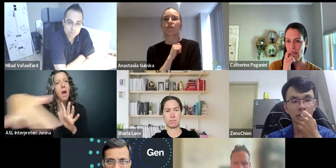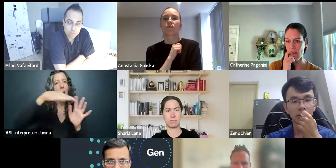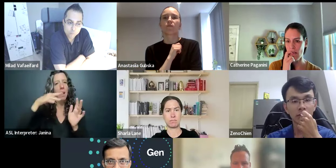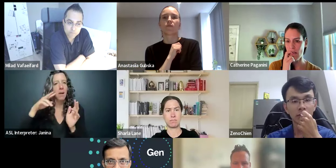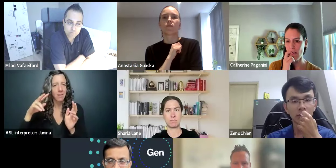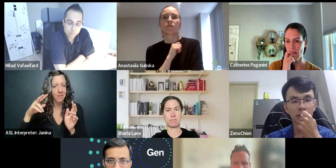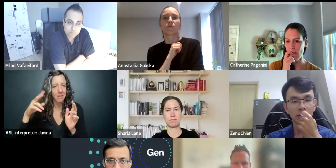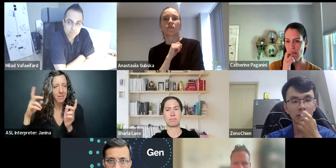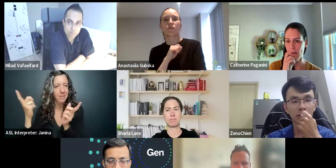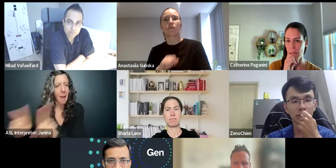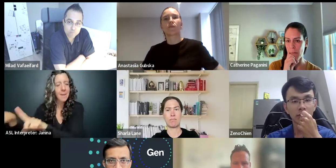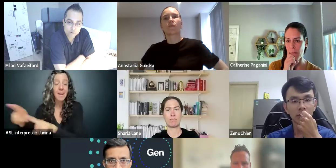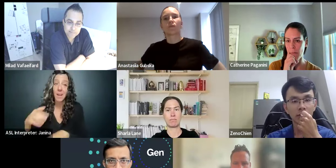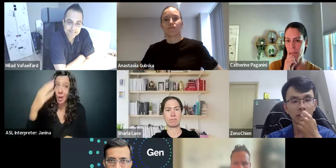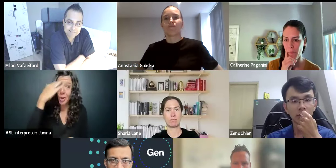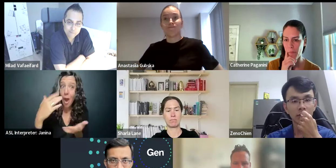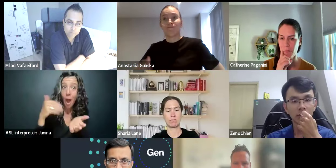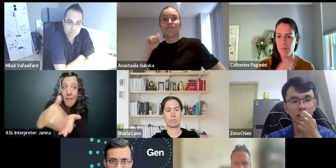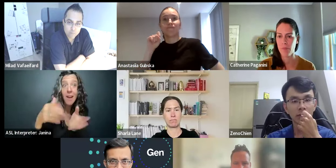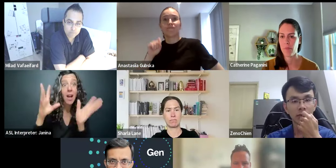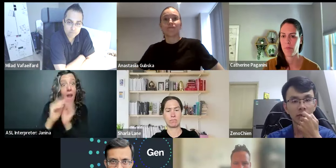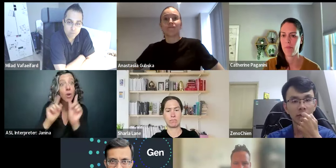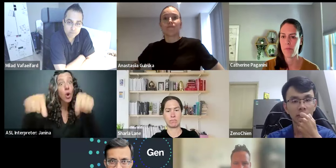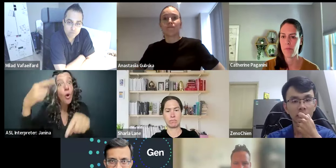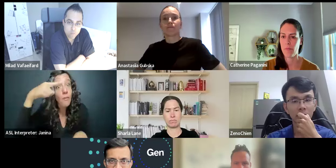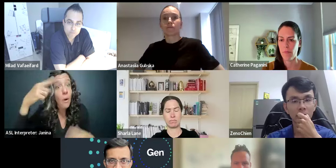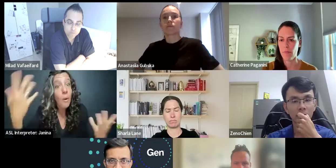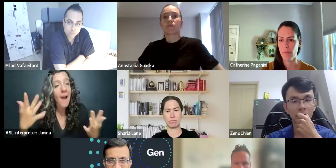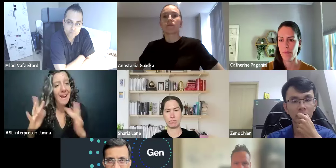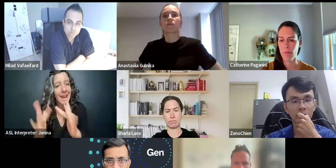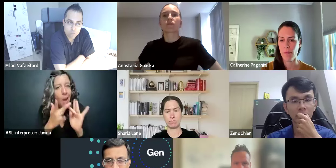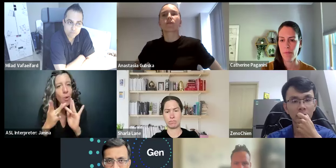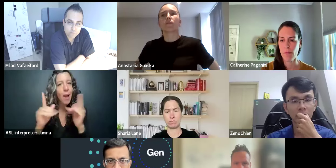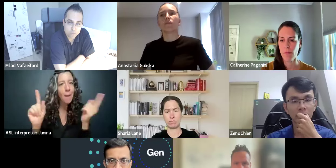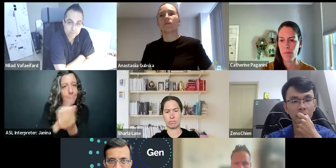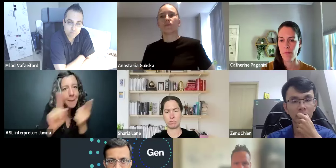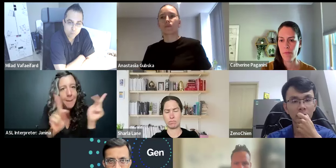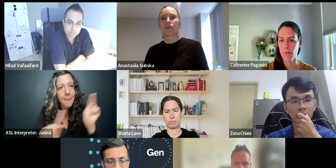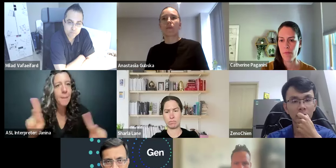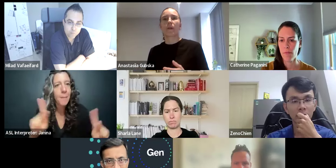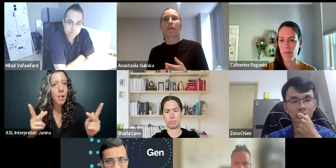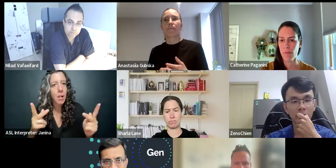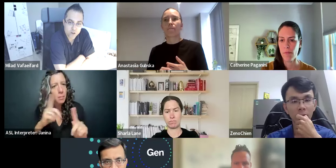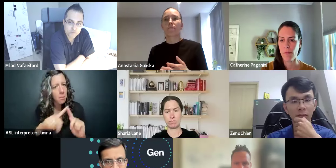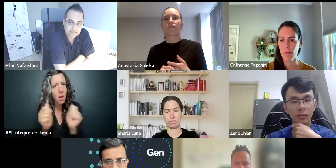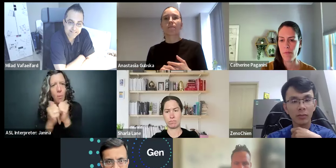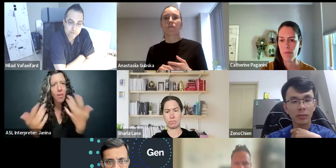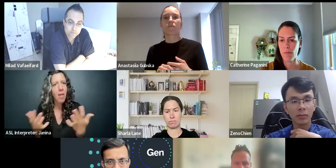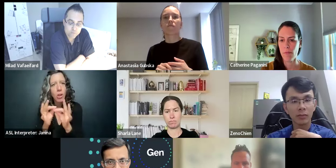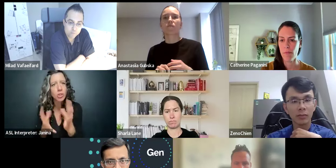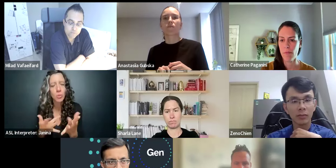networking. And I think, you know, you can even watch in YouTube, but without an interpreter, you cannot really